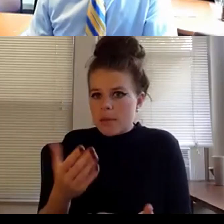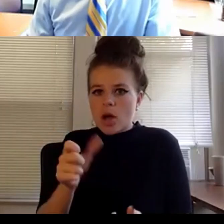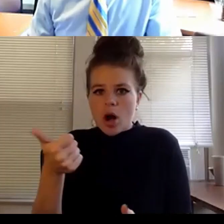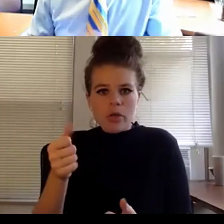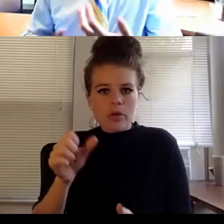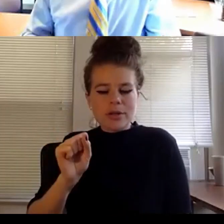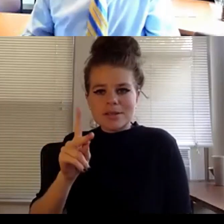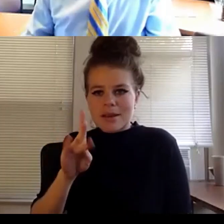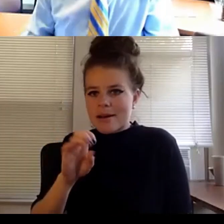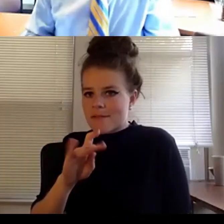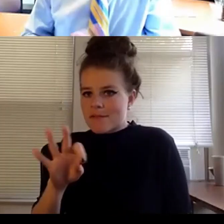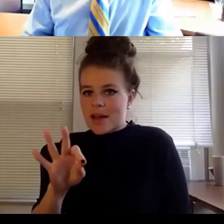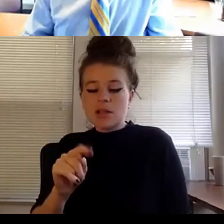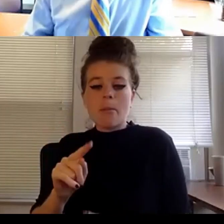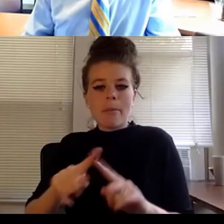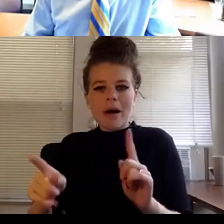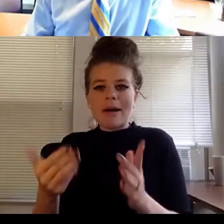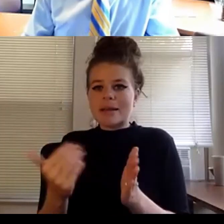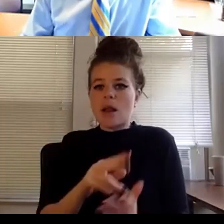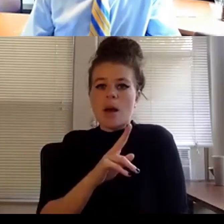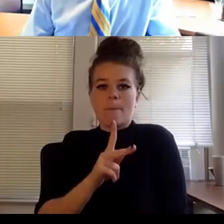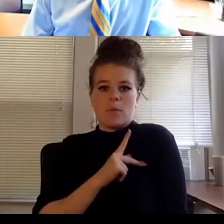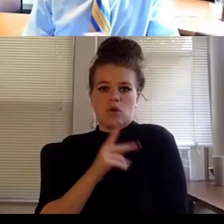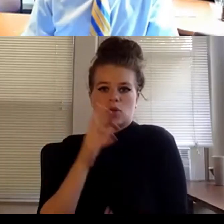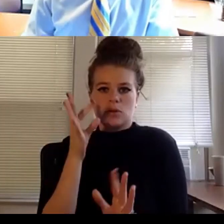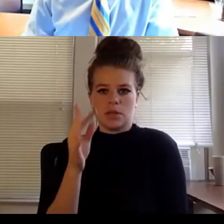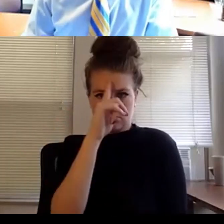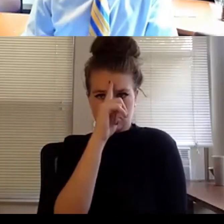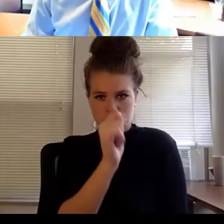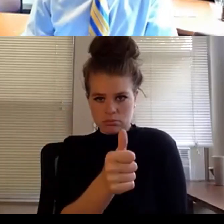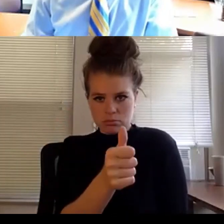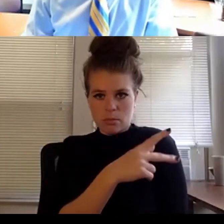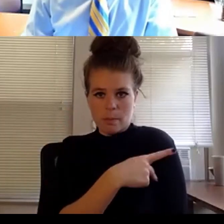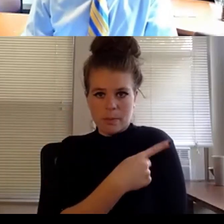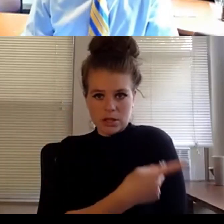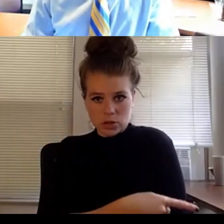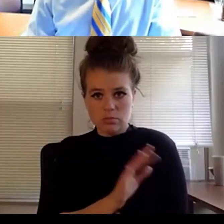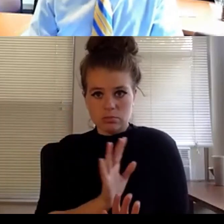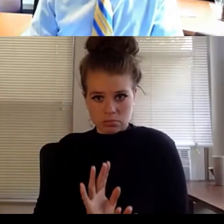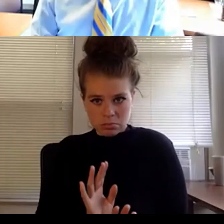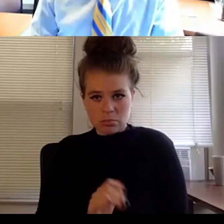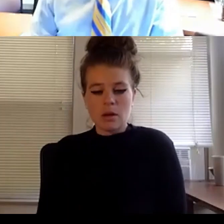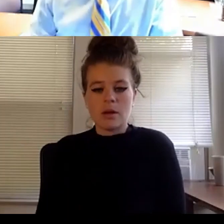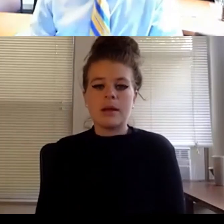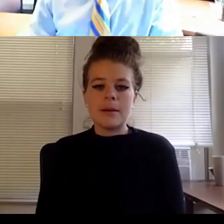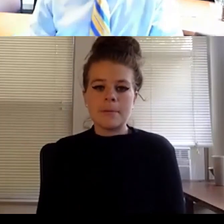effects. So it's really a personal decision that the patient has with the